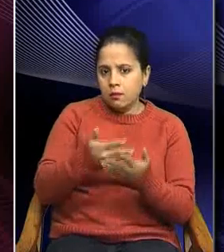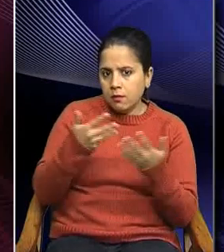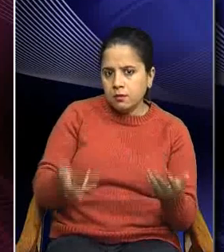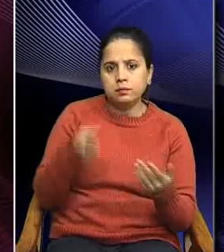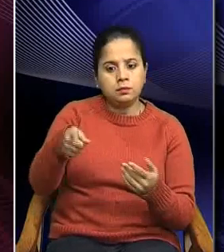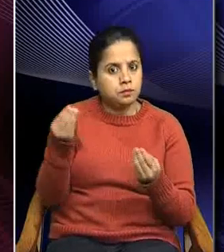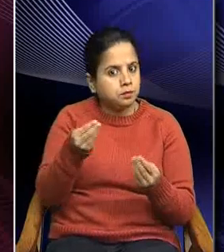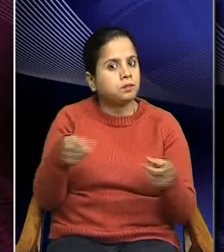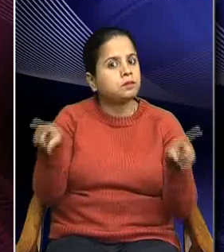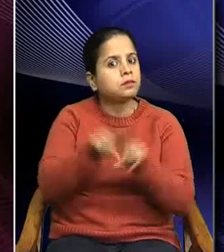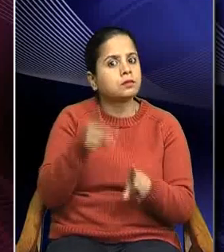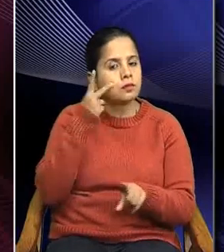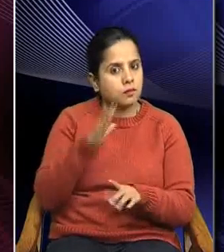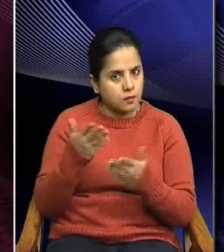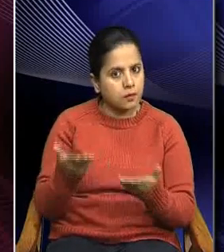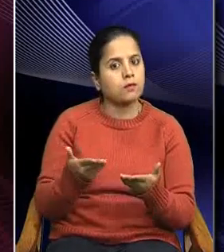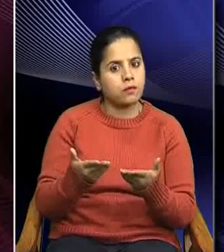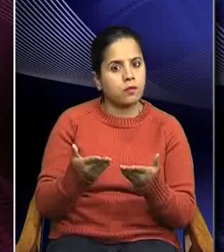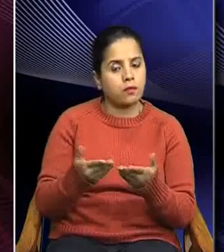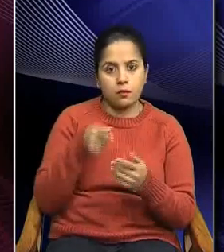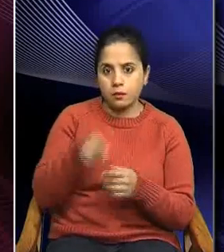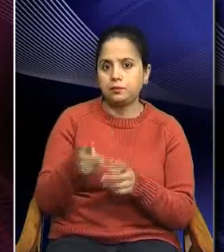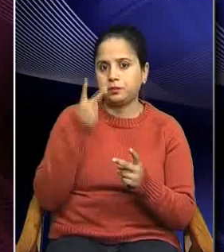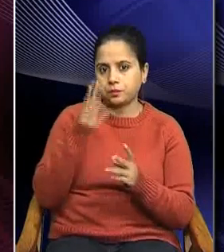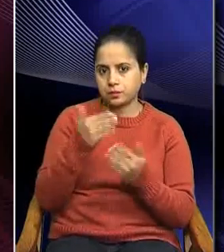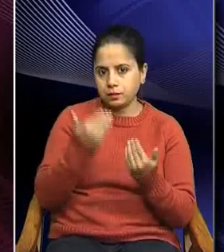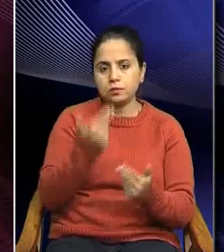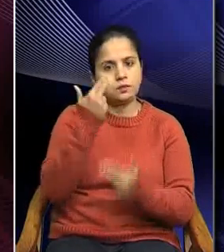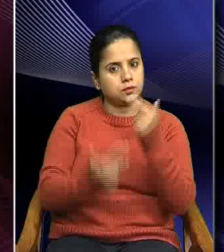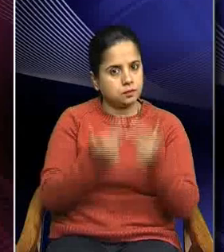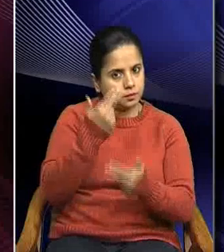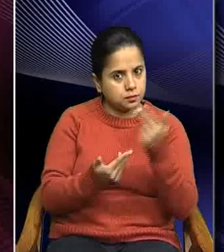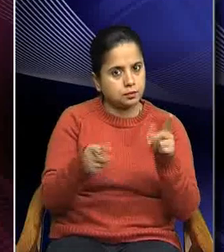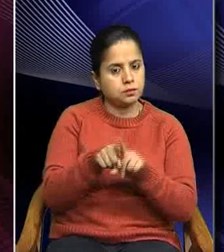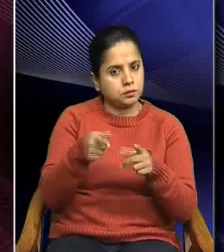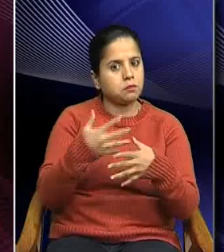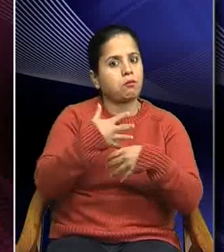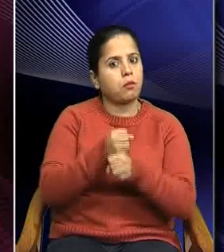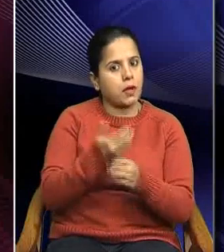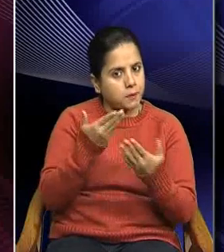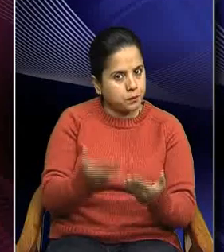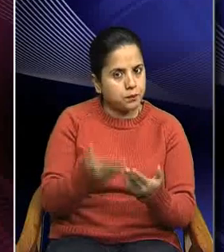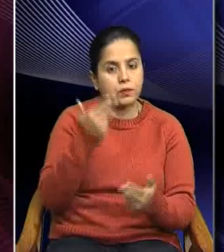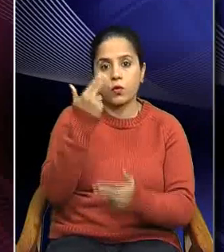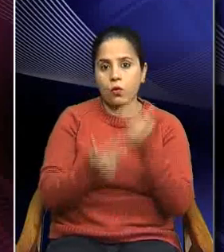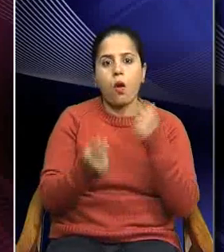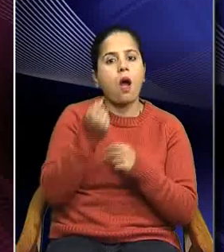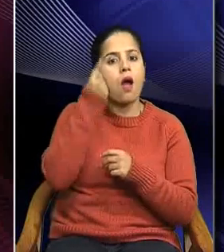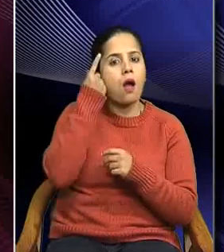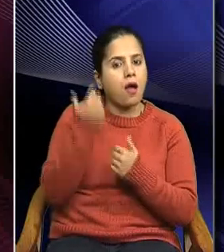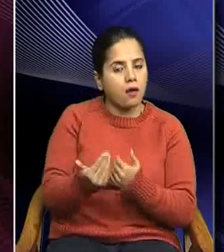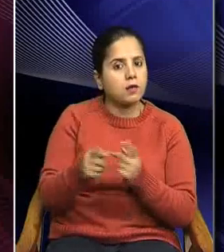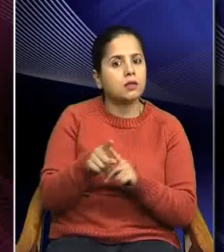same. So, this is how these stories have been made. This is how these understandings have